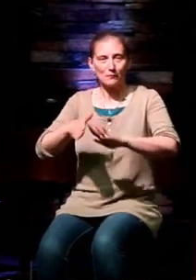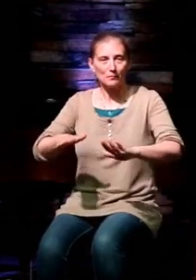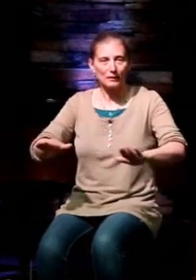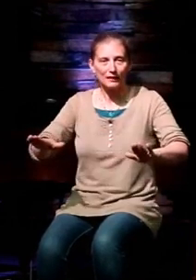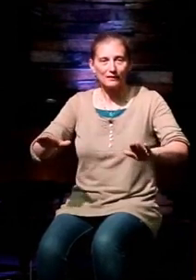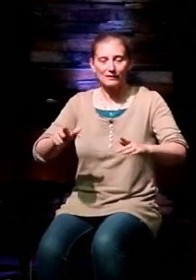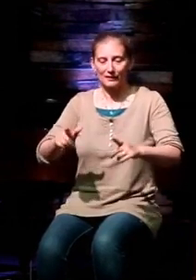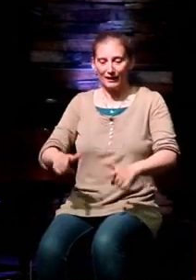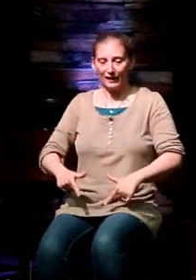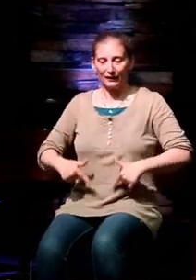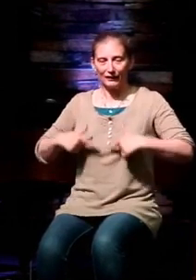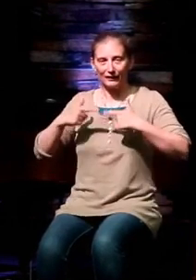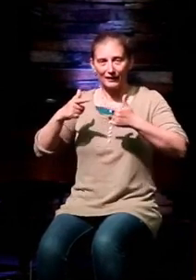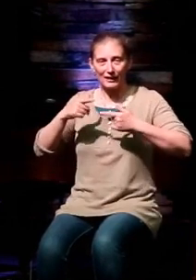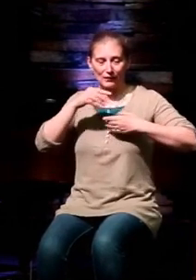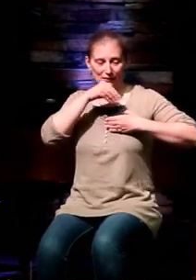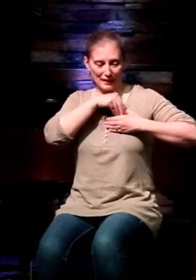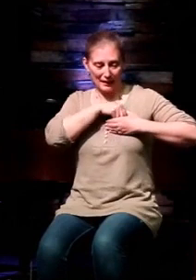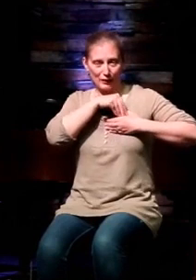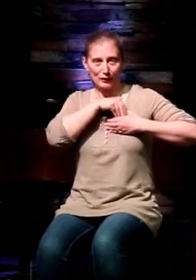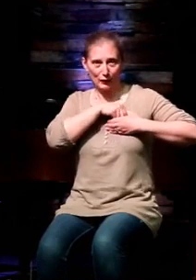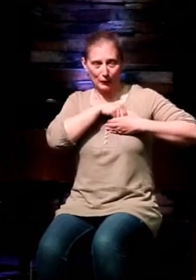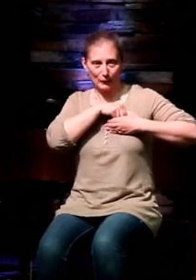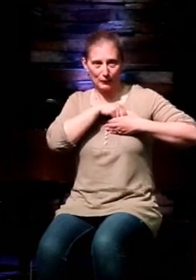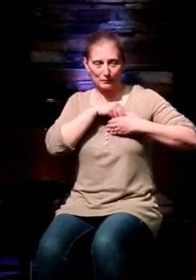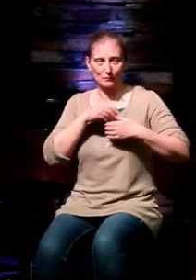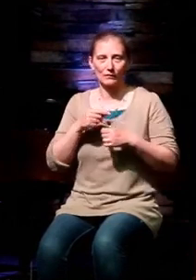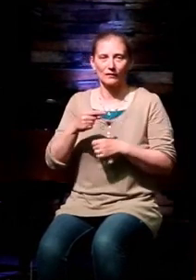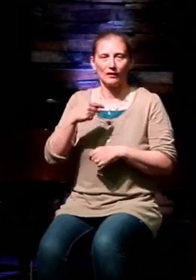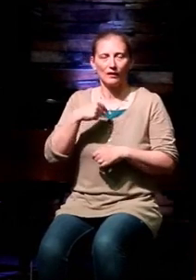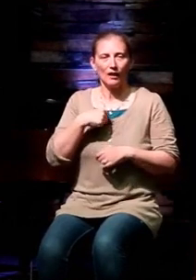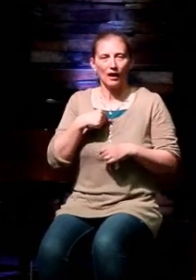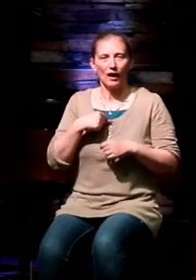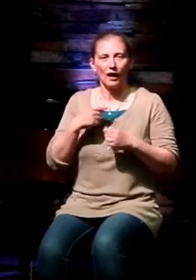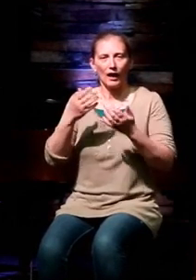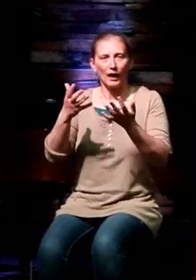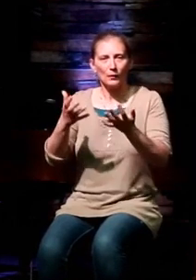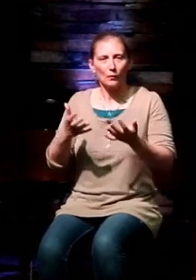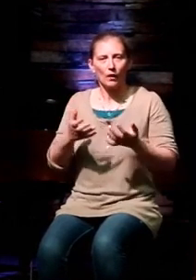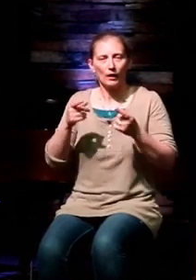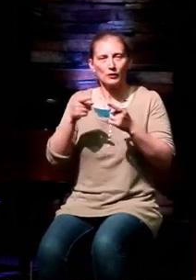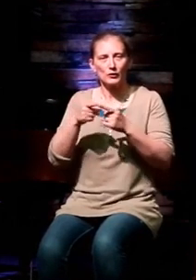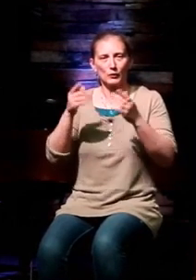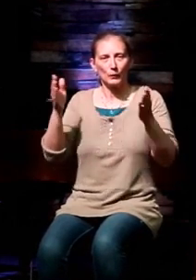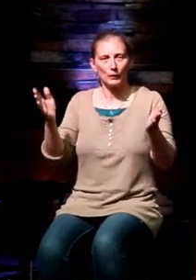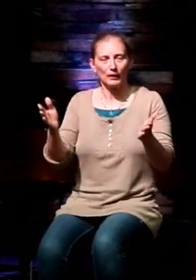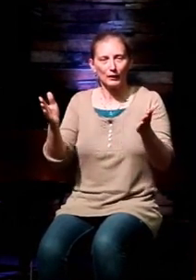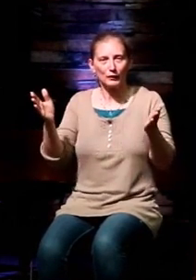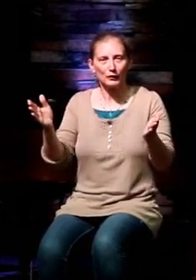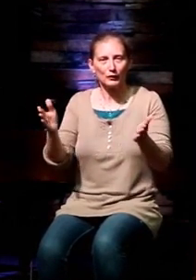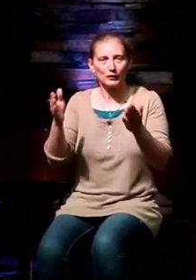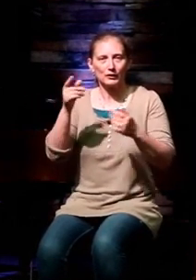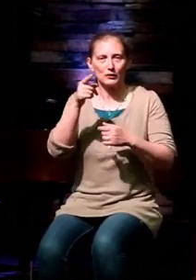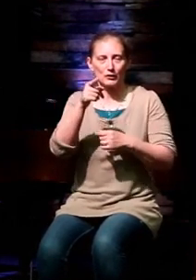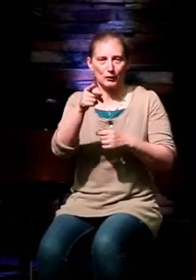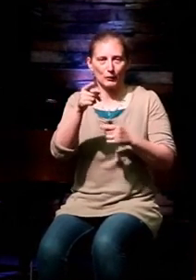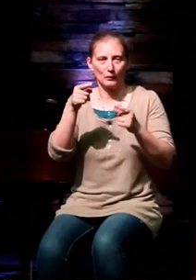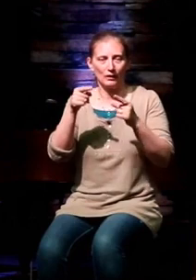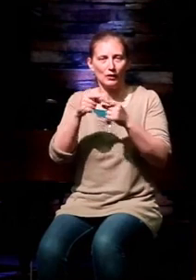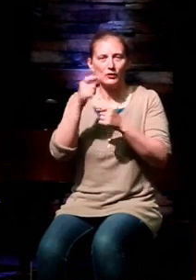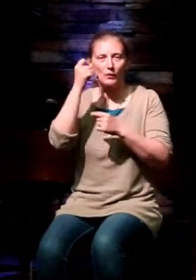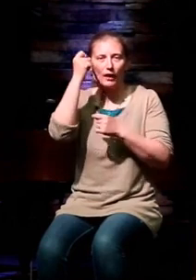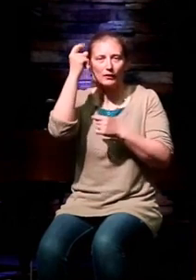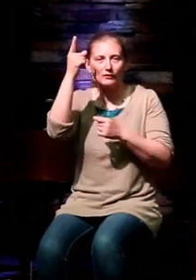understanding. The bottom line is to this whole message, you and I as children of the Most High God have no